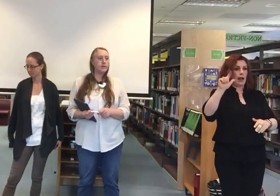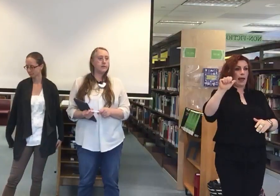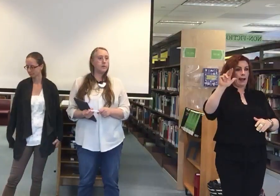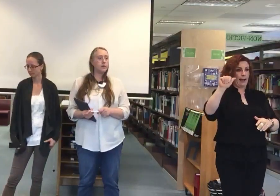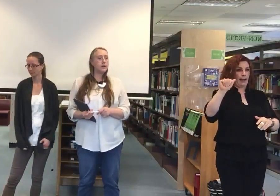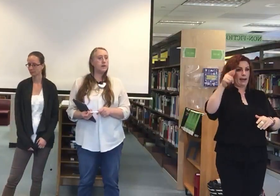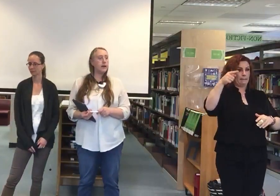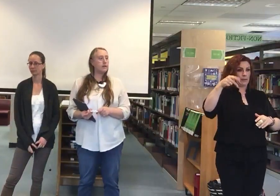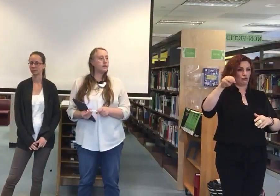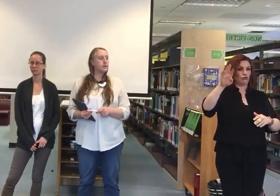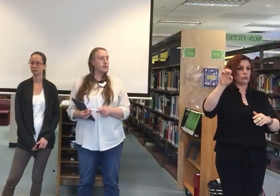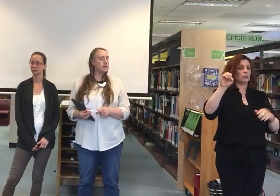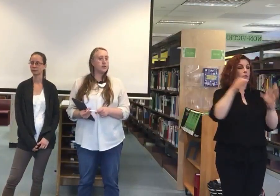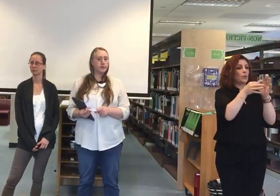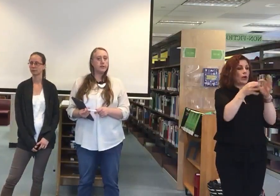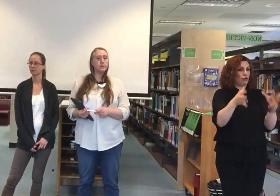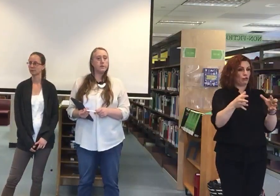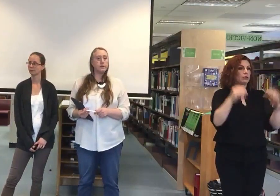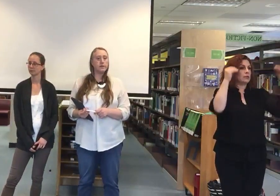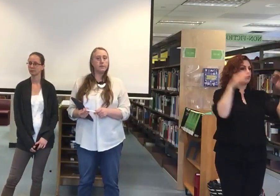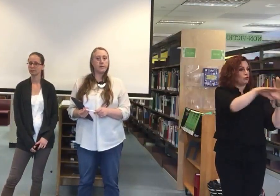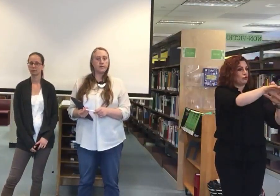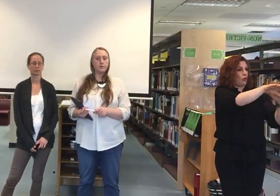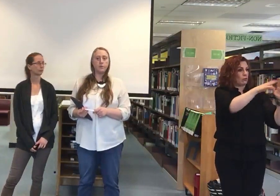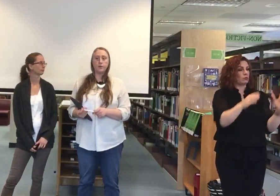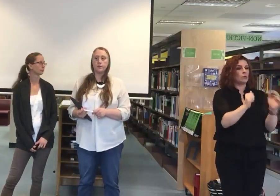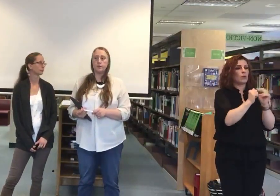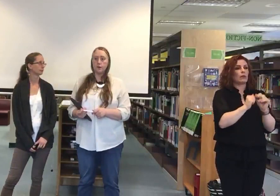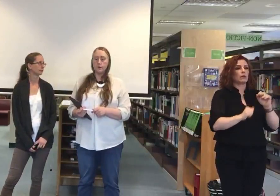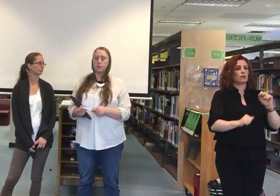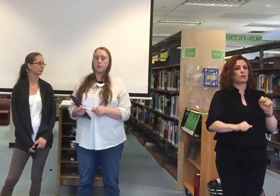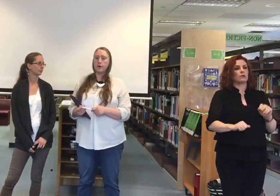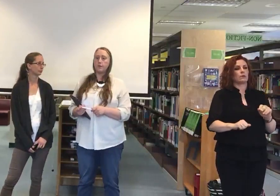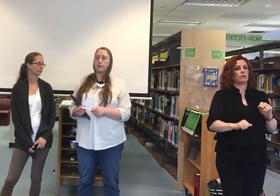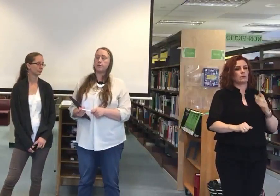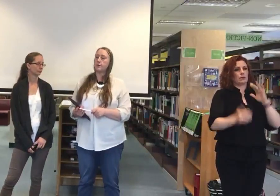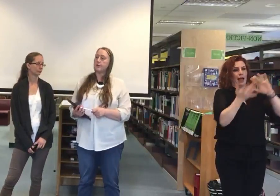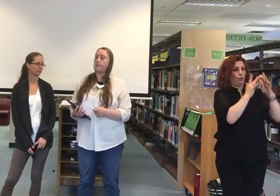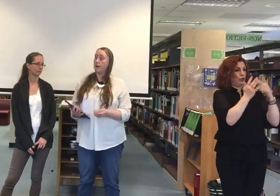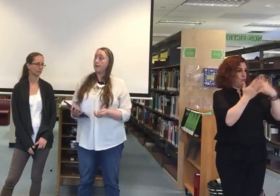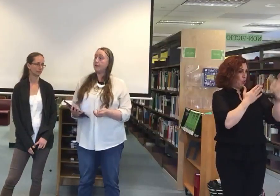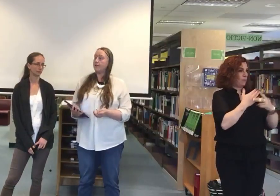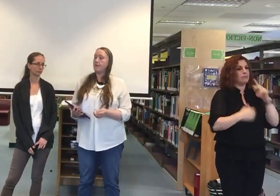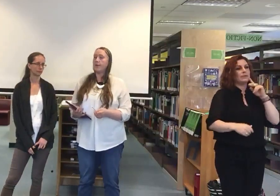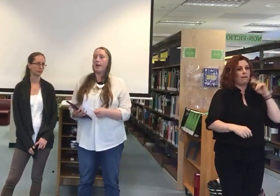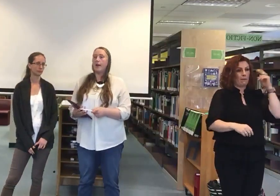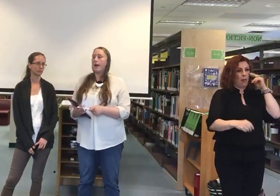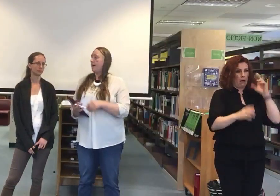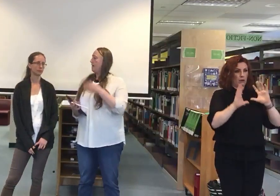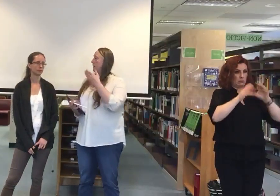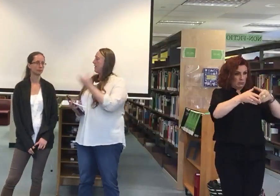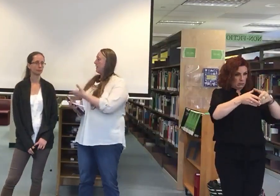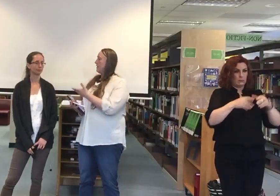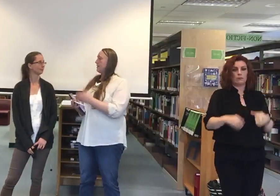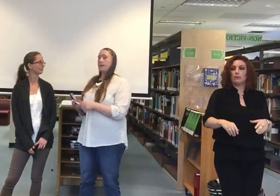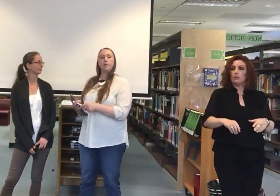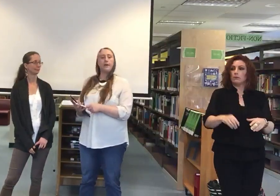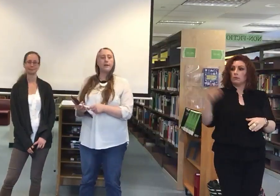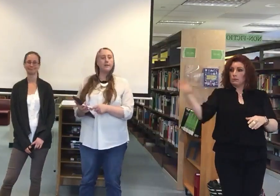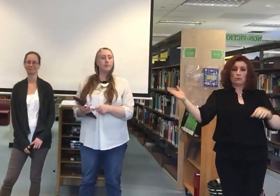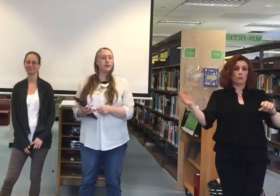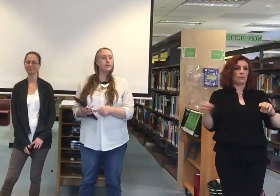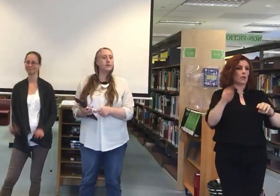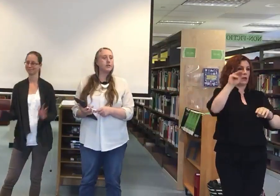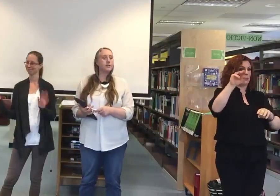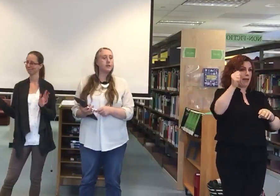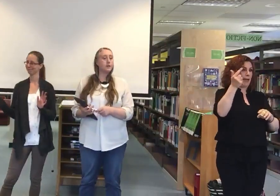I am the coordinator and also a teacher consultant with the BC Provincial Outreach Program for students with deafblindness. And this is